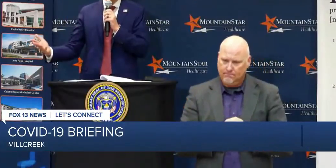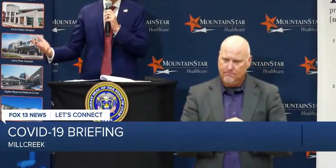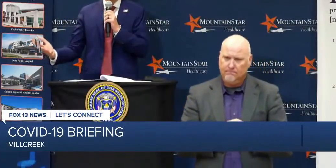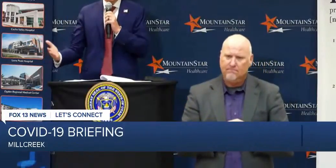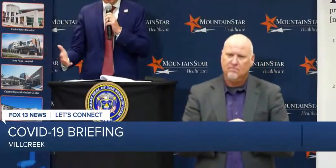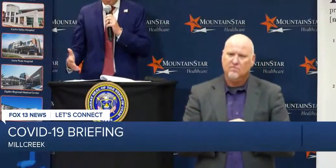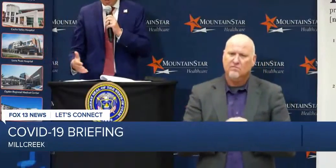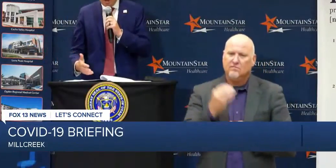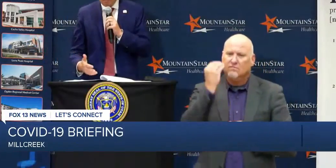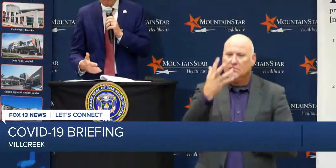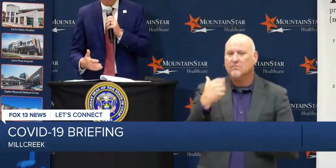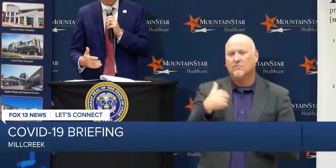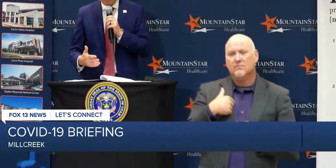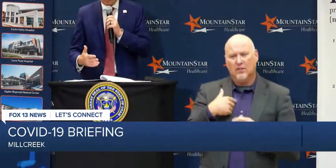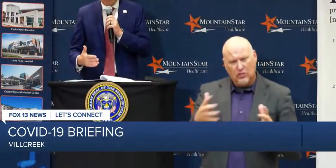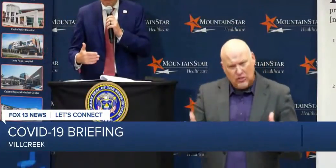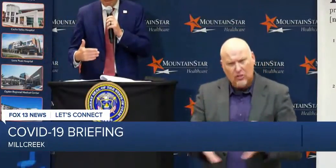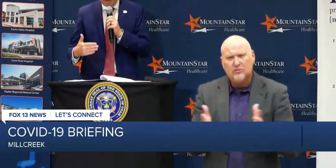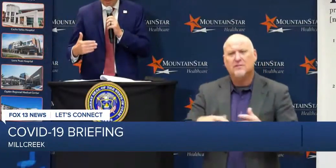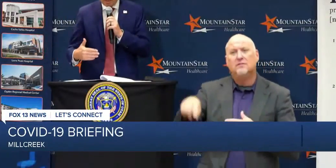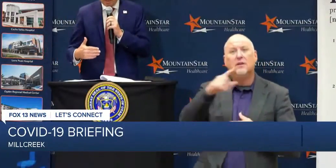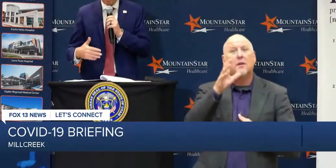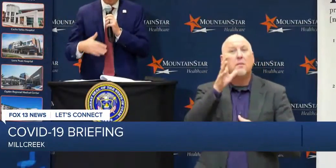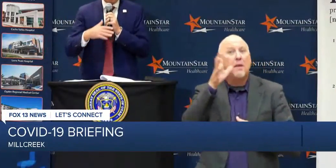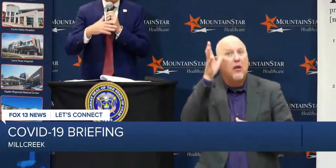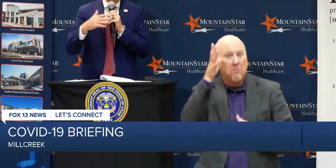for your kids.